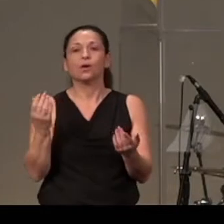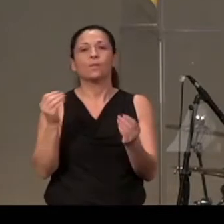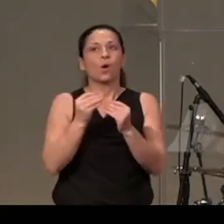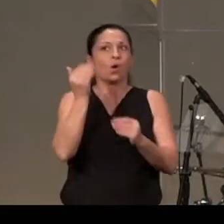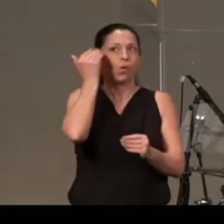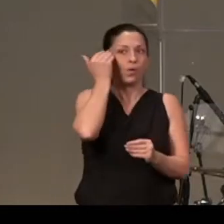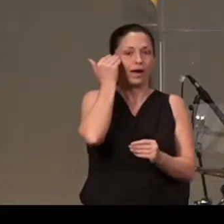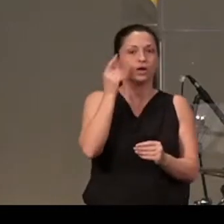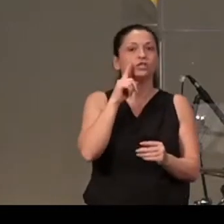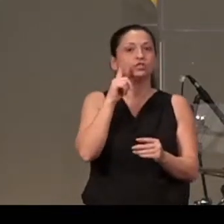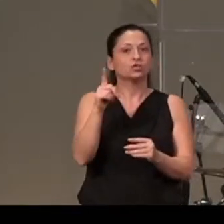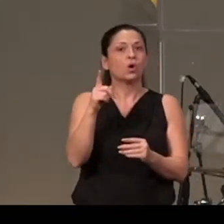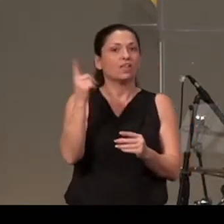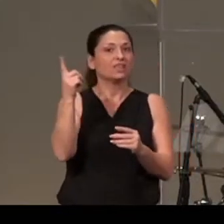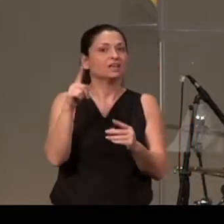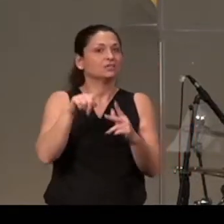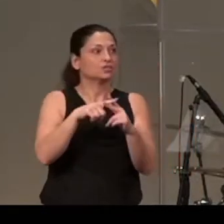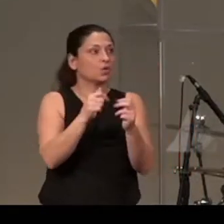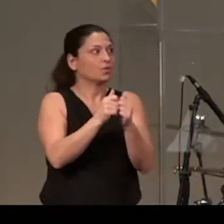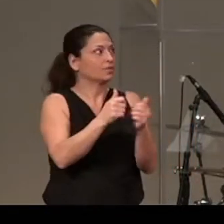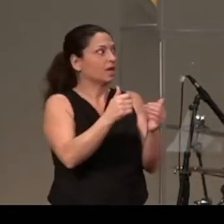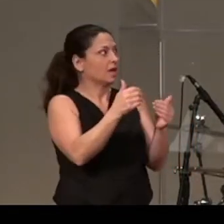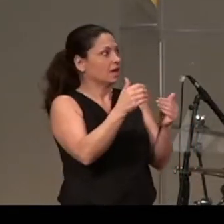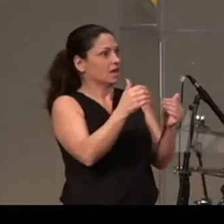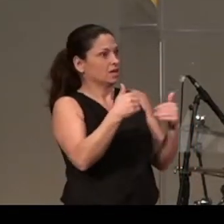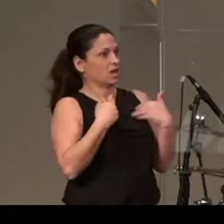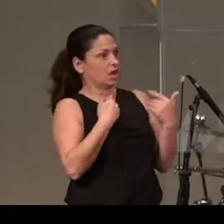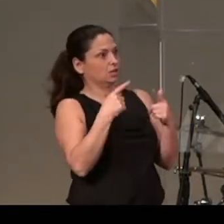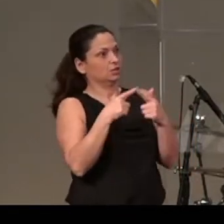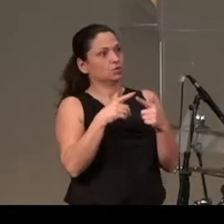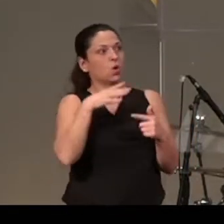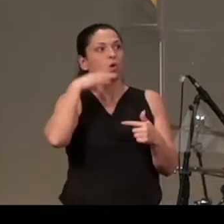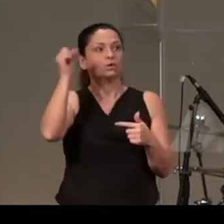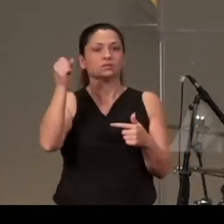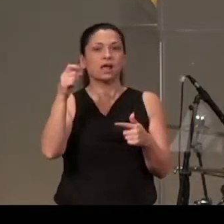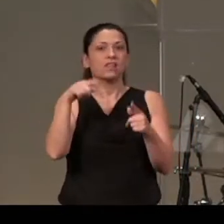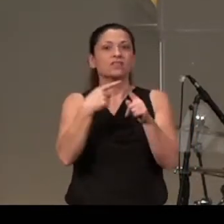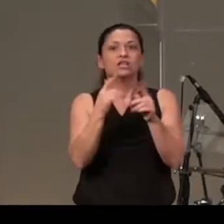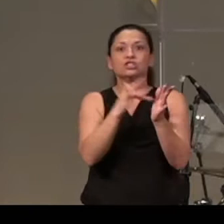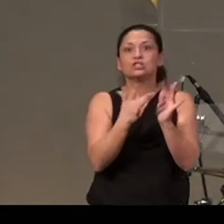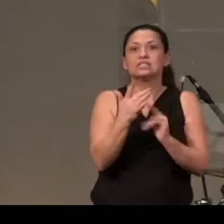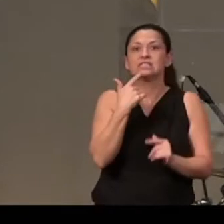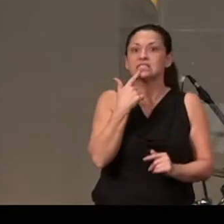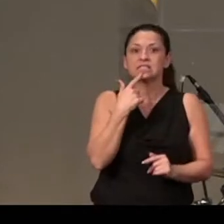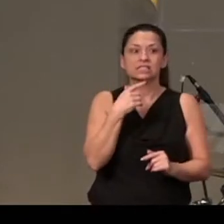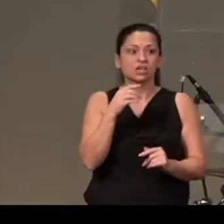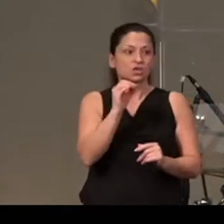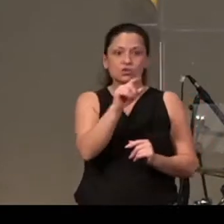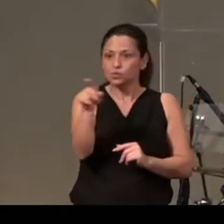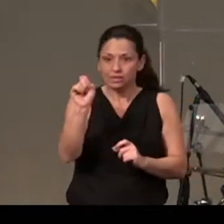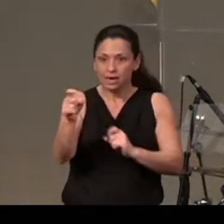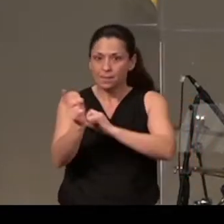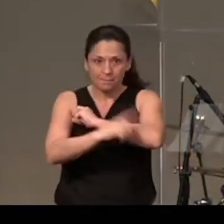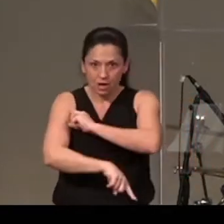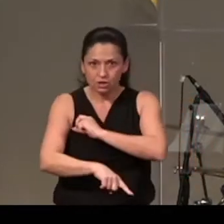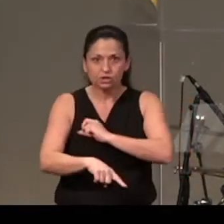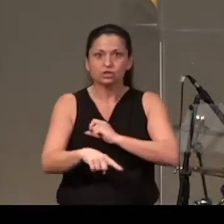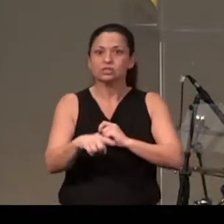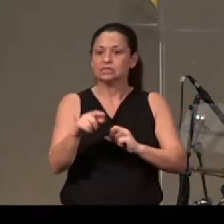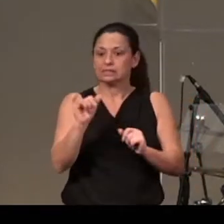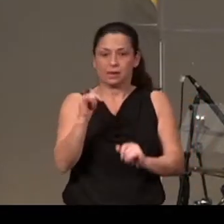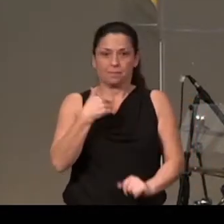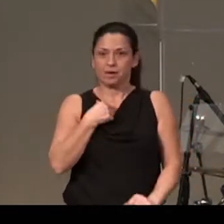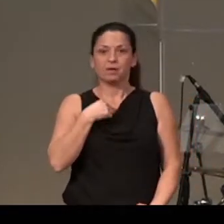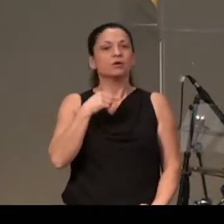from the oldest to the youngest. And then Jesus said what? He said, listen, did no one condemn you? Neither do I. Go and sin no more. And